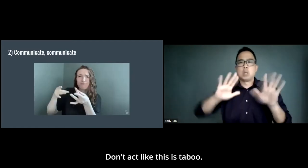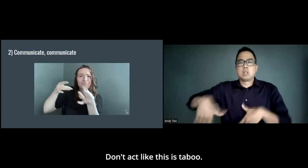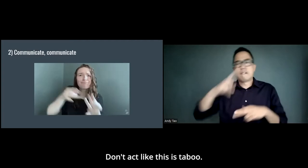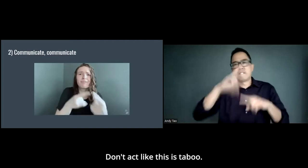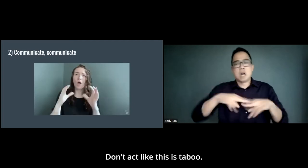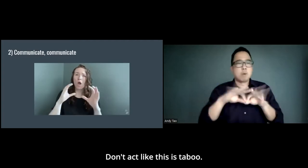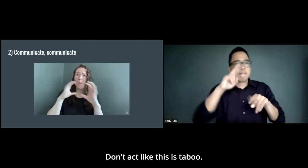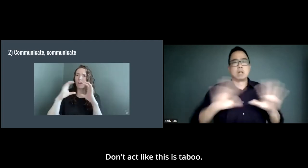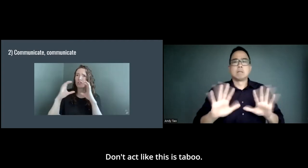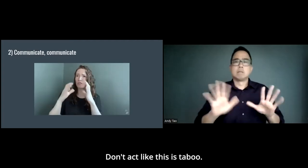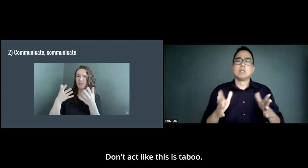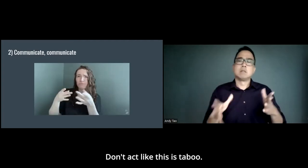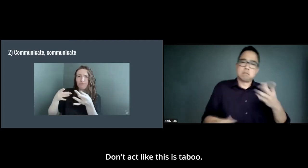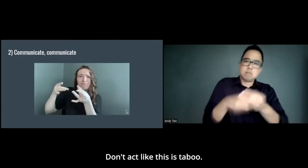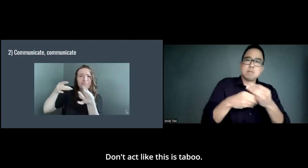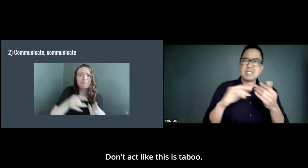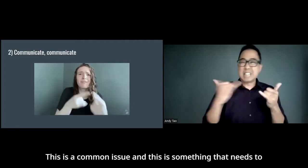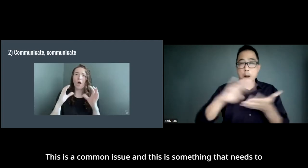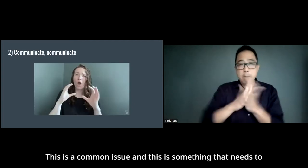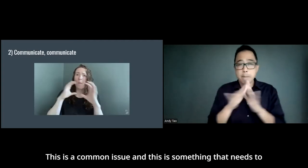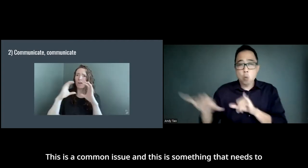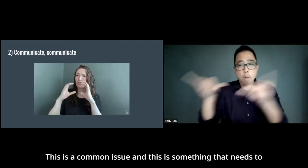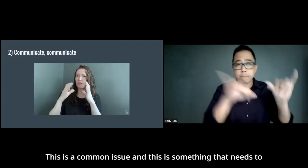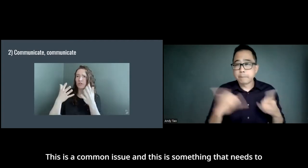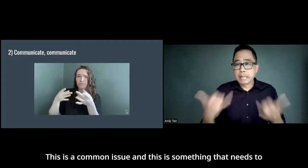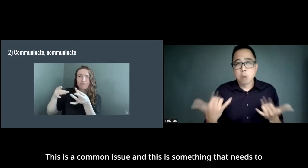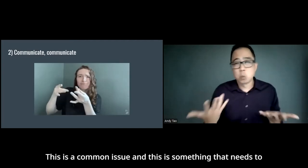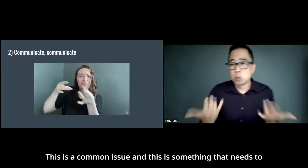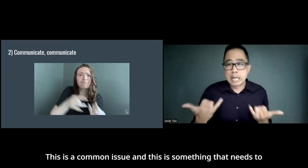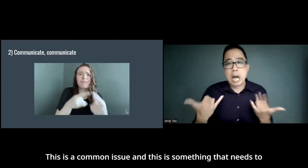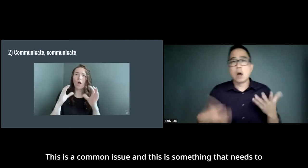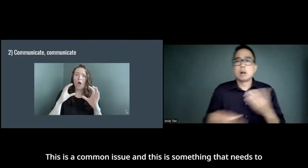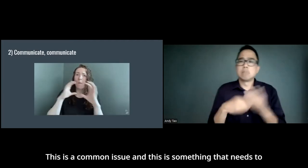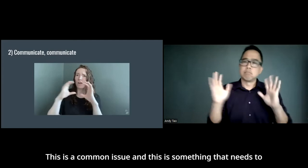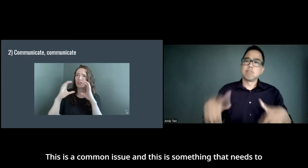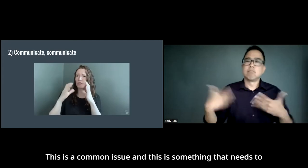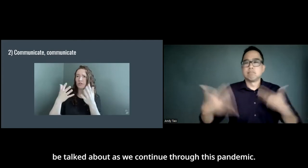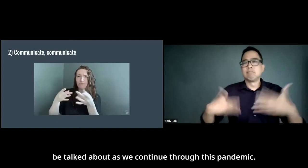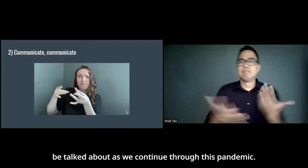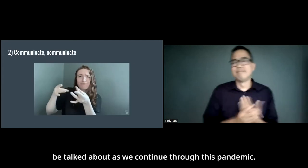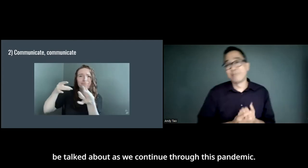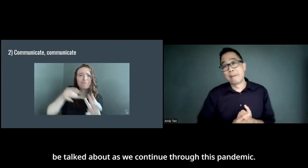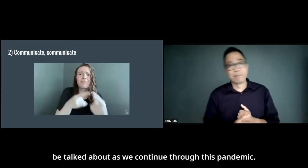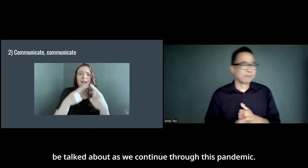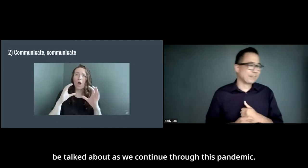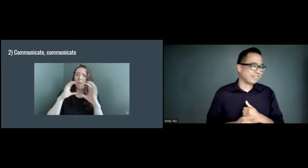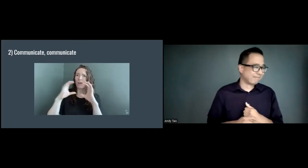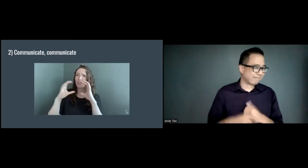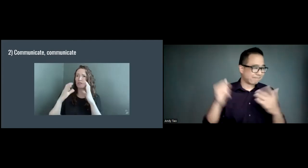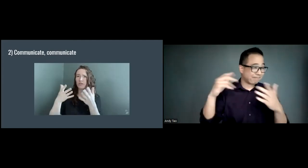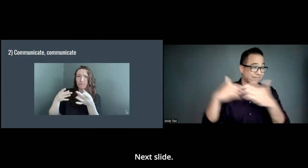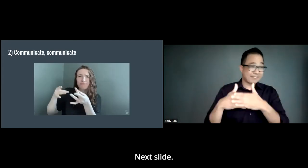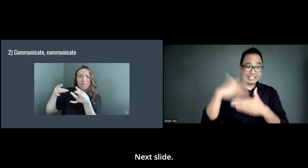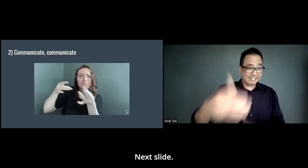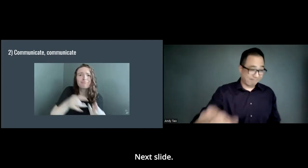a secret. Don't think that this is a taboo issue. This is a common issue. And this is something that